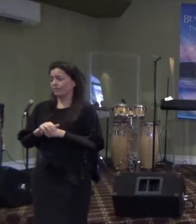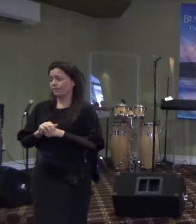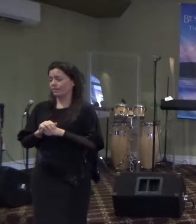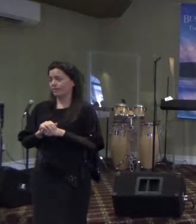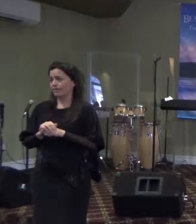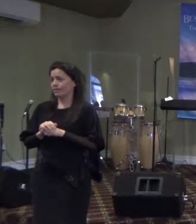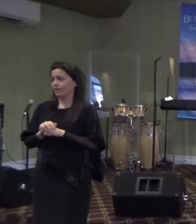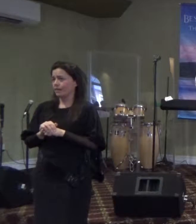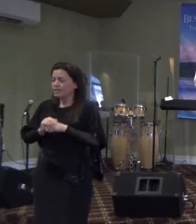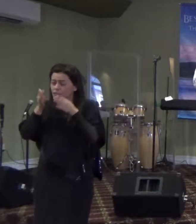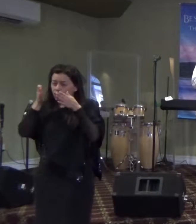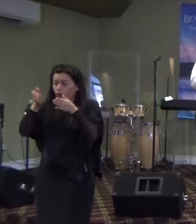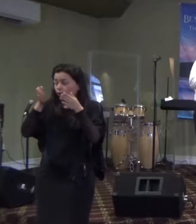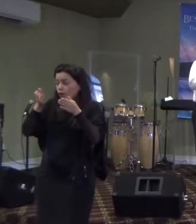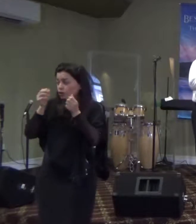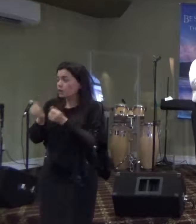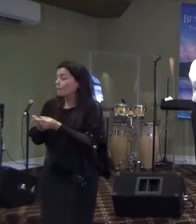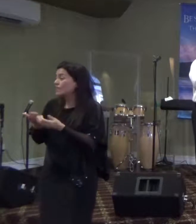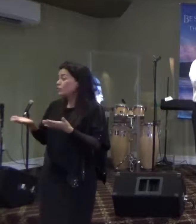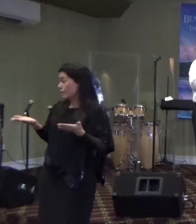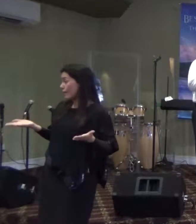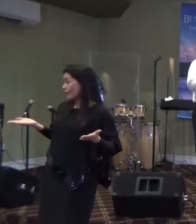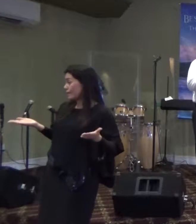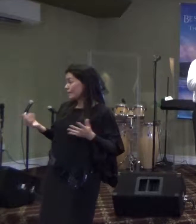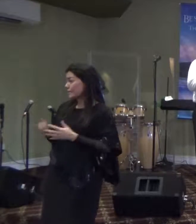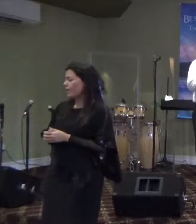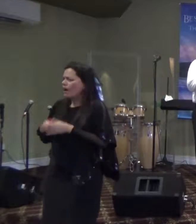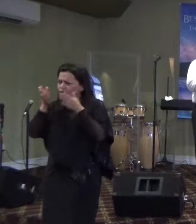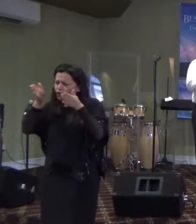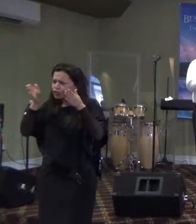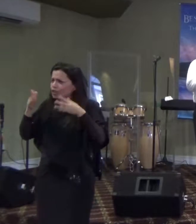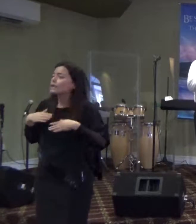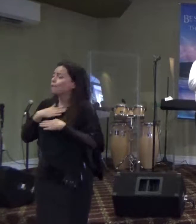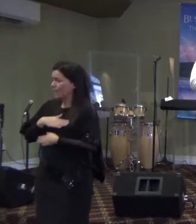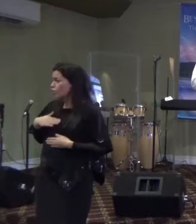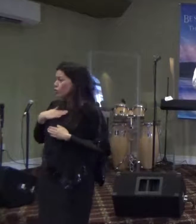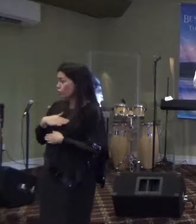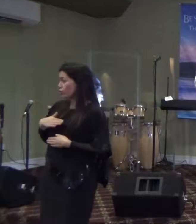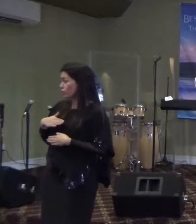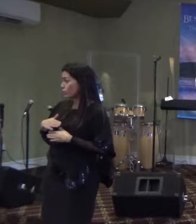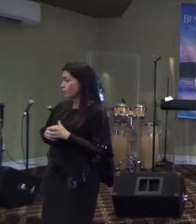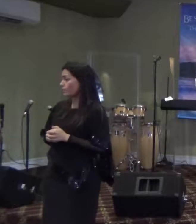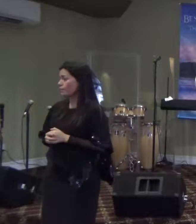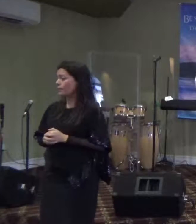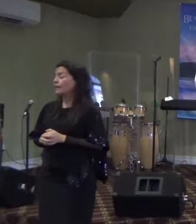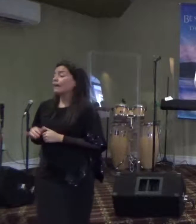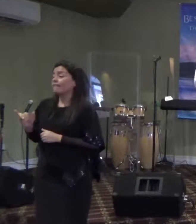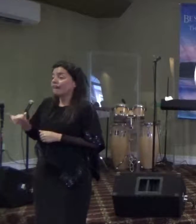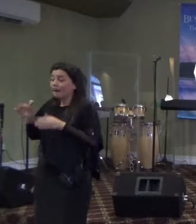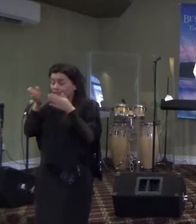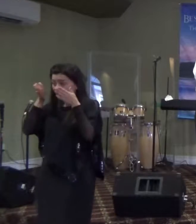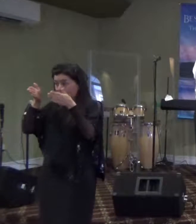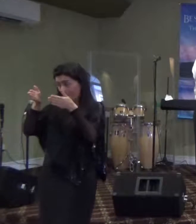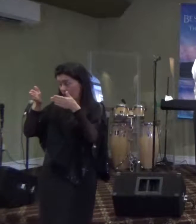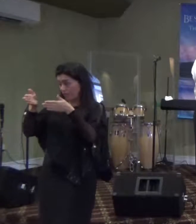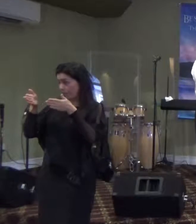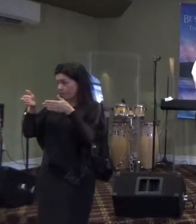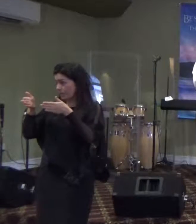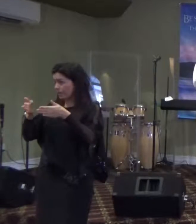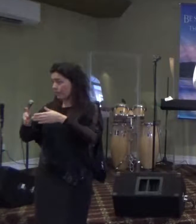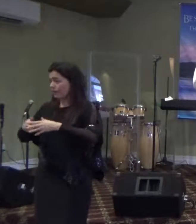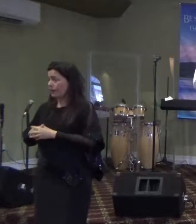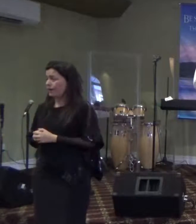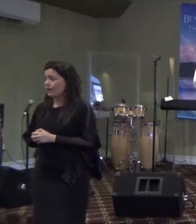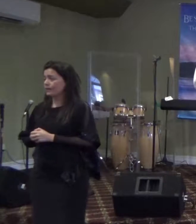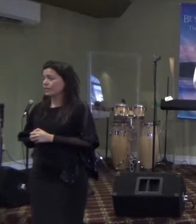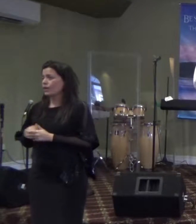temporary lo materialista, and the material en el placer. and pleasure. Este es un enfoque This is a focus donde se